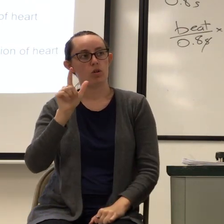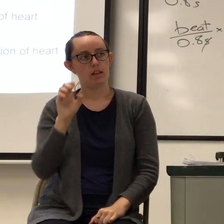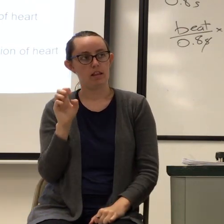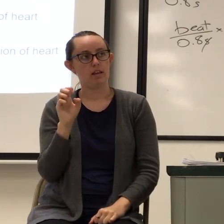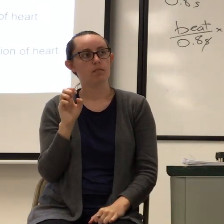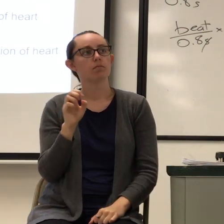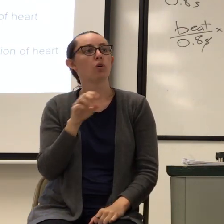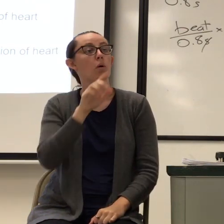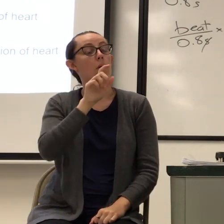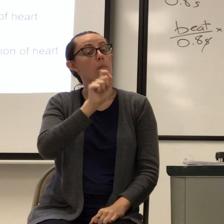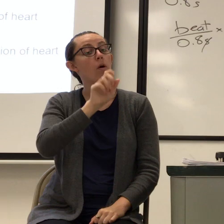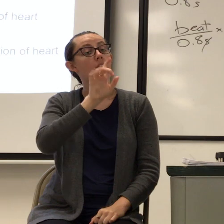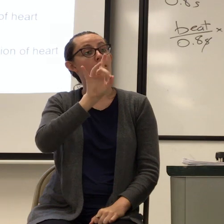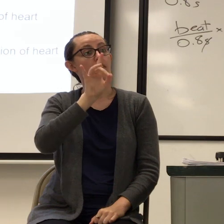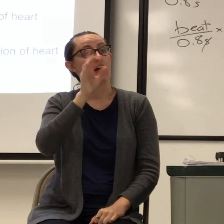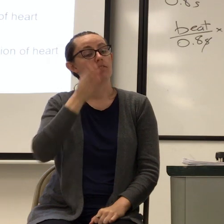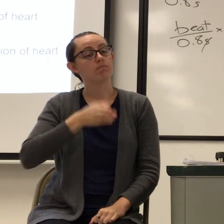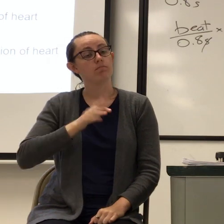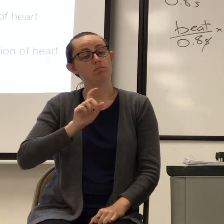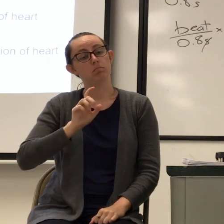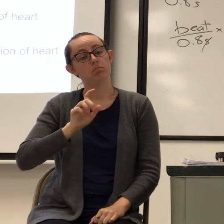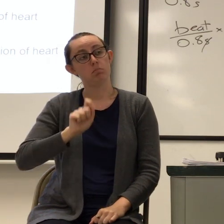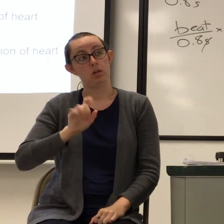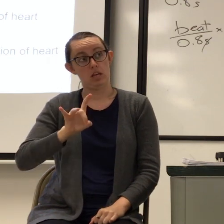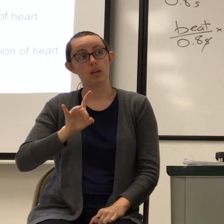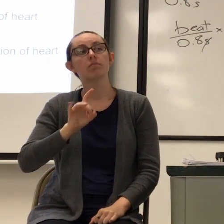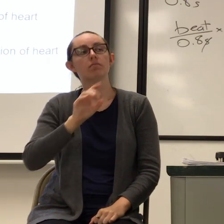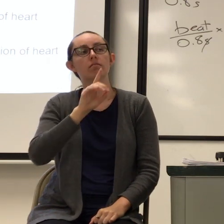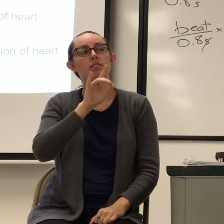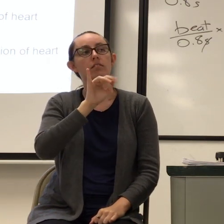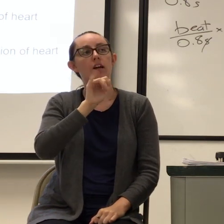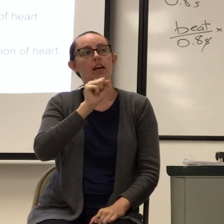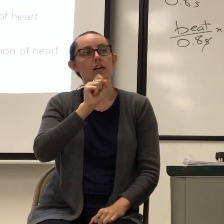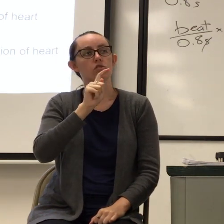0.8. So the rest is